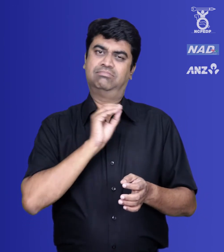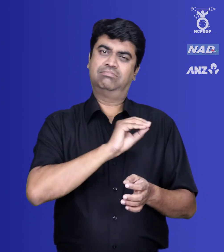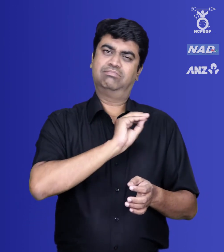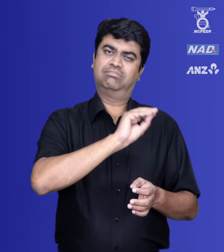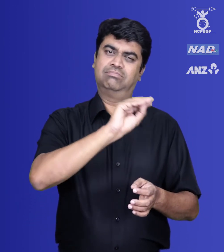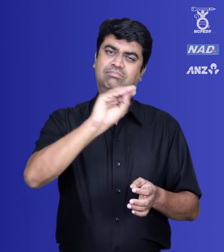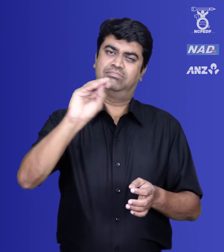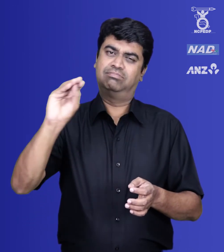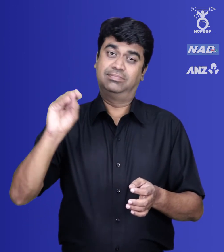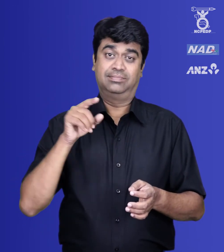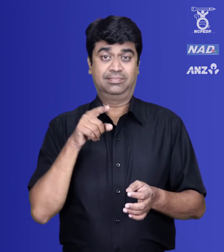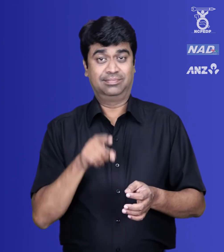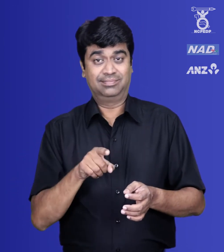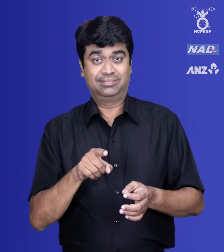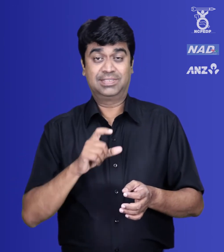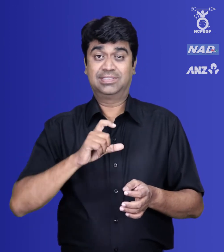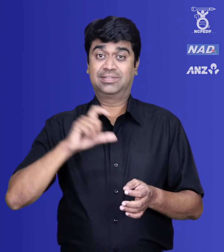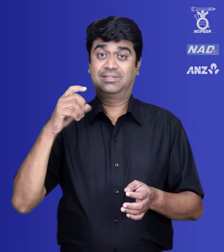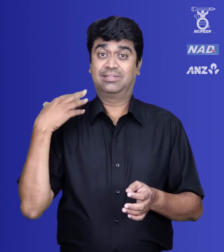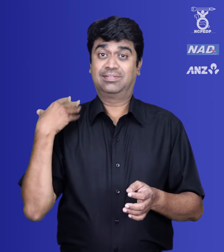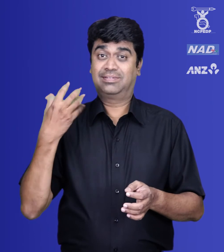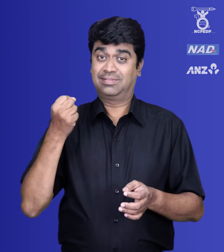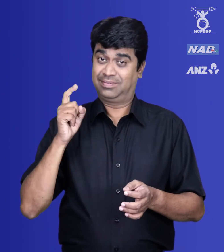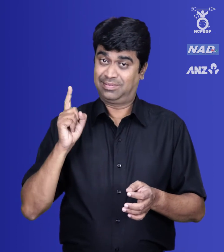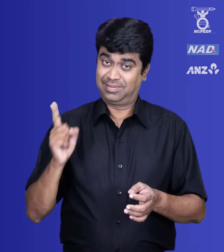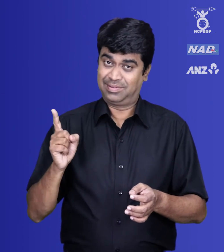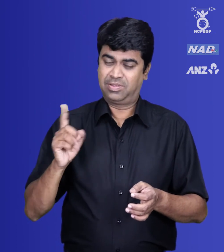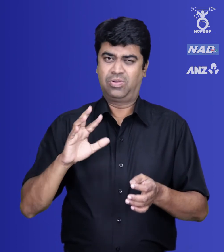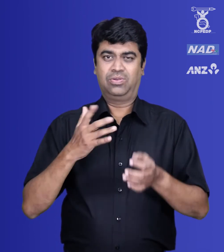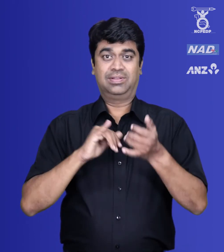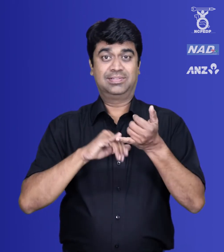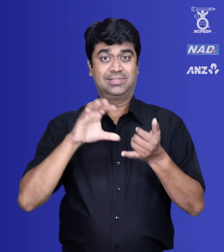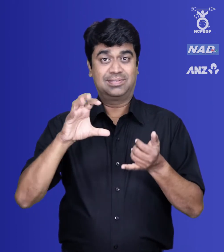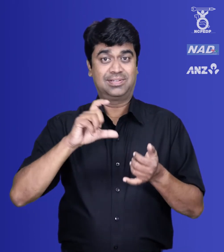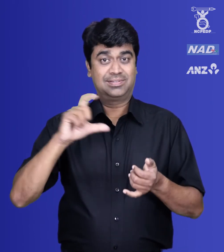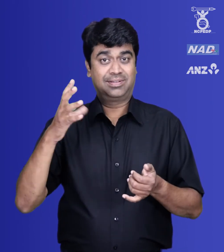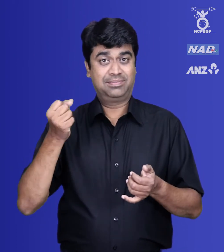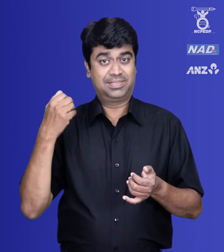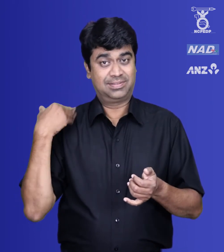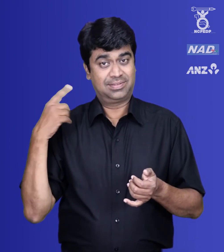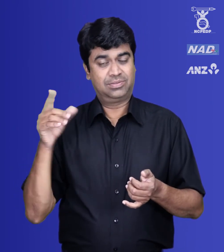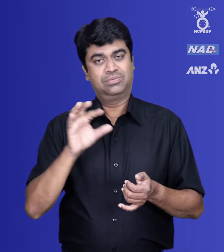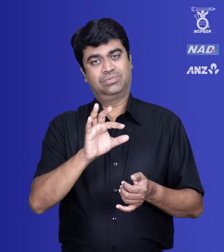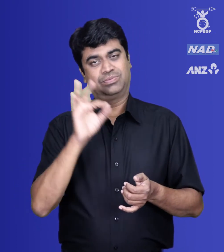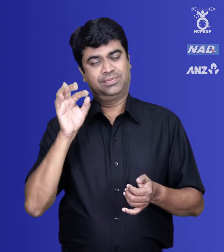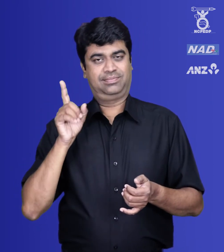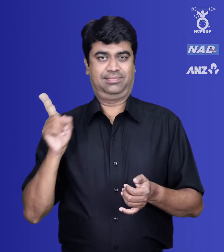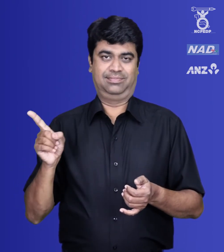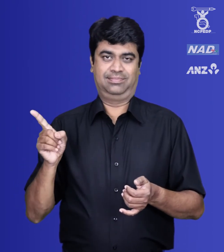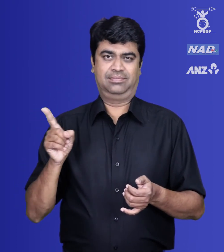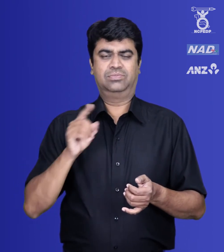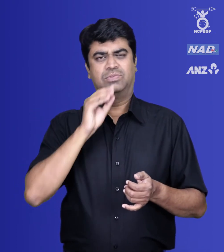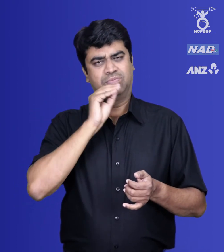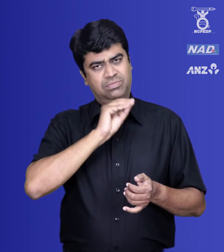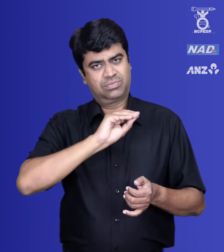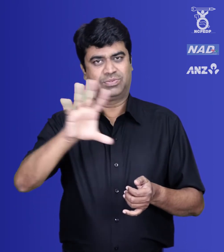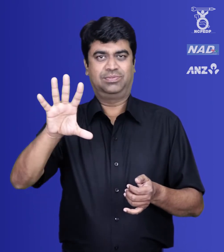and shall inform the chief commissioner or the state commissioner as the case may be about the appointment of such